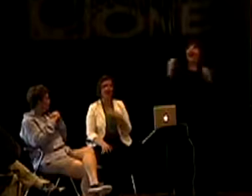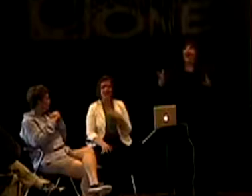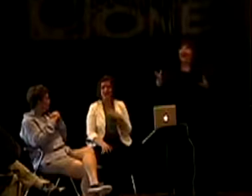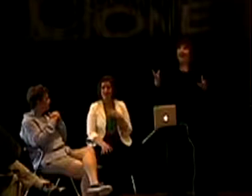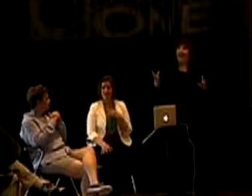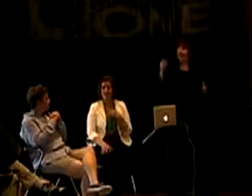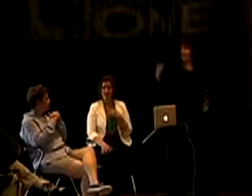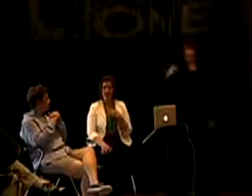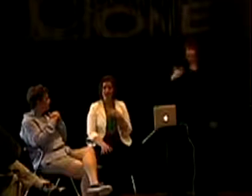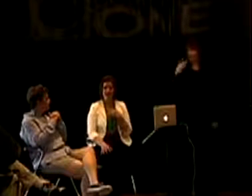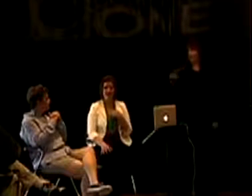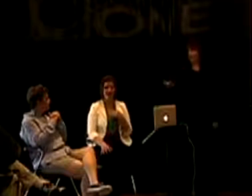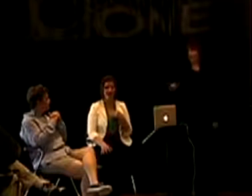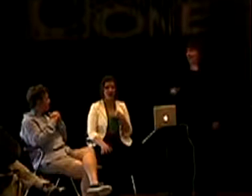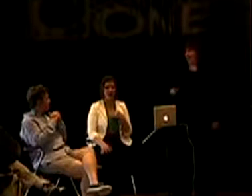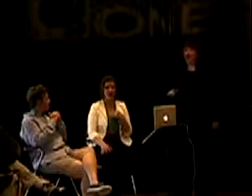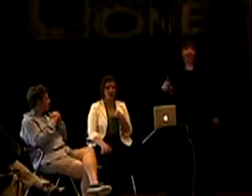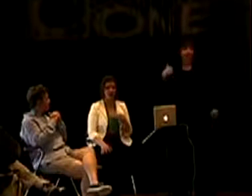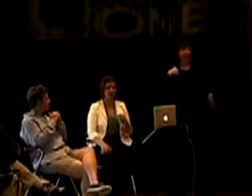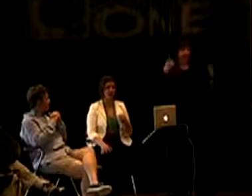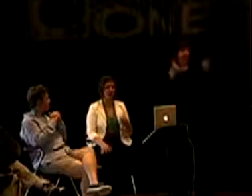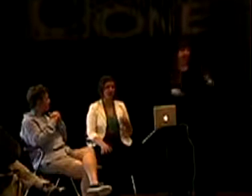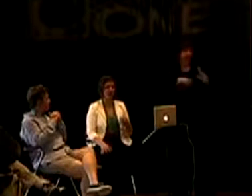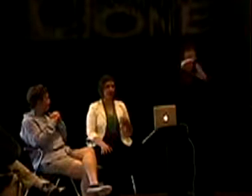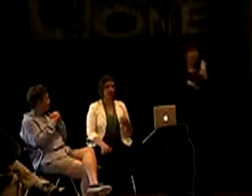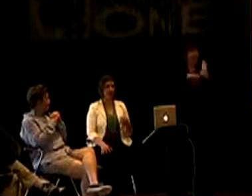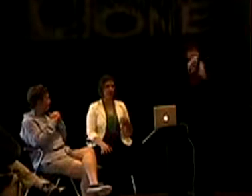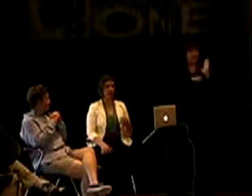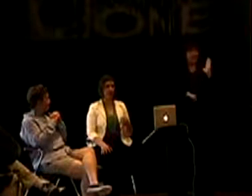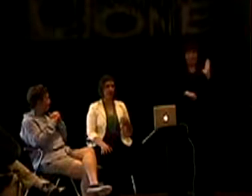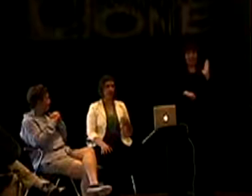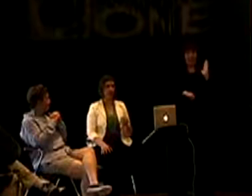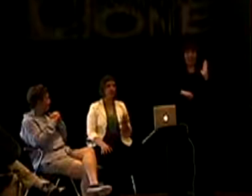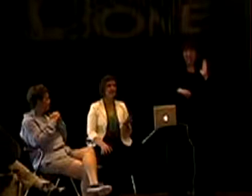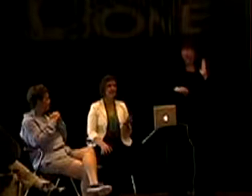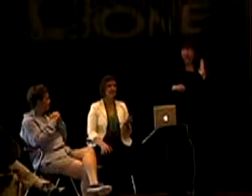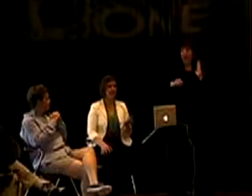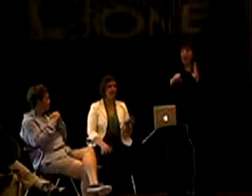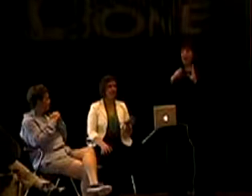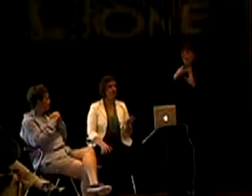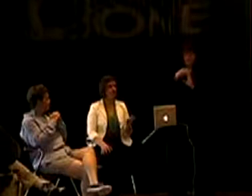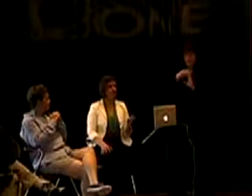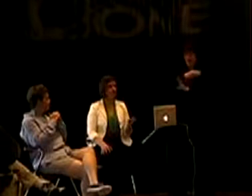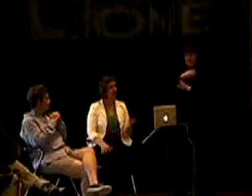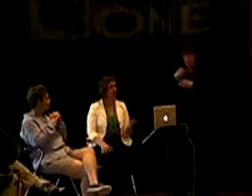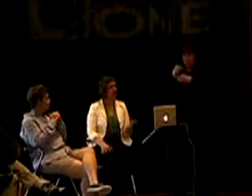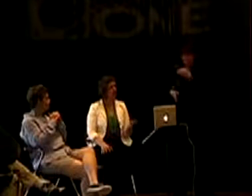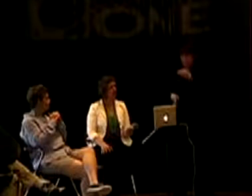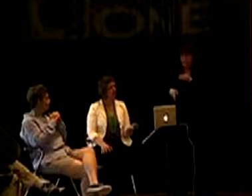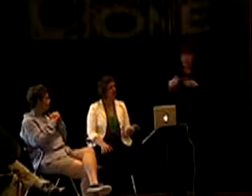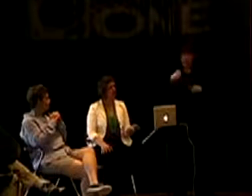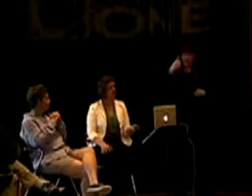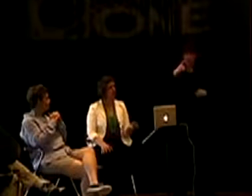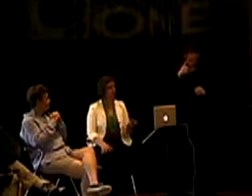I was lucky enough to lay my hands on a copy of the script when it was still, I think maybe just after